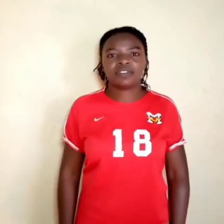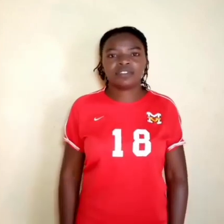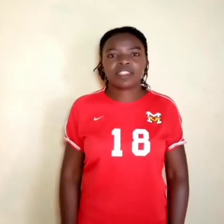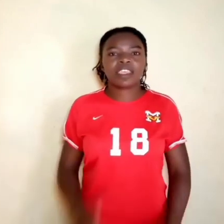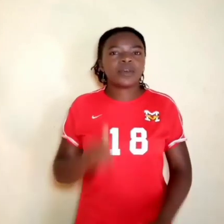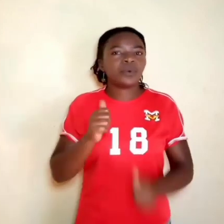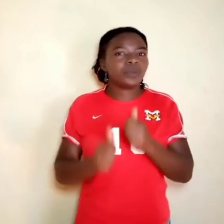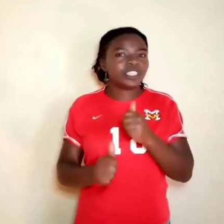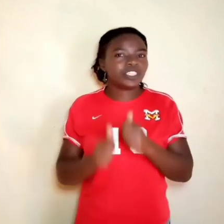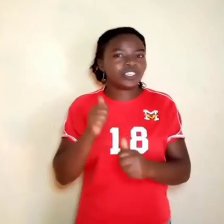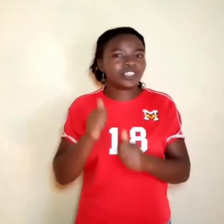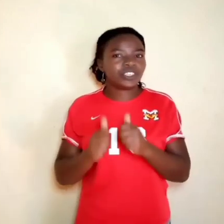Which.